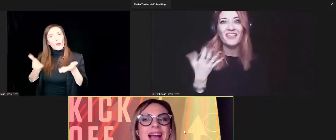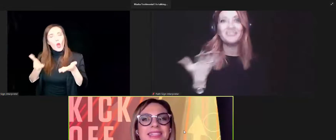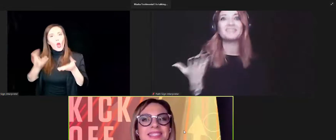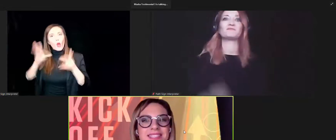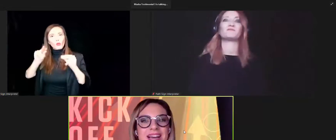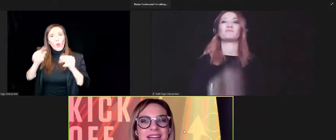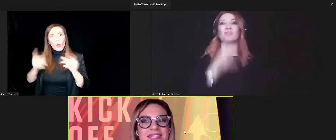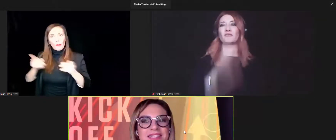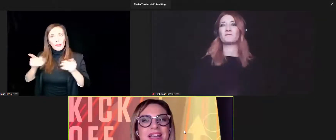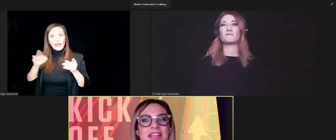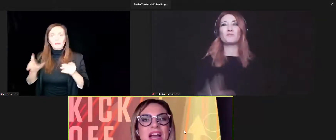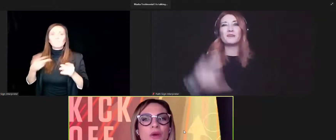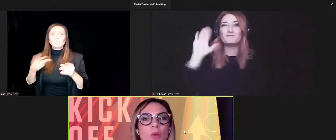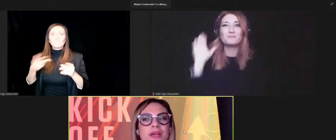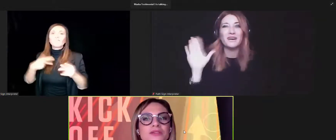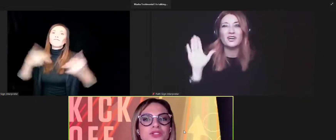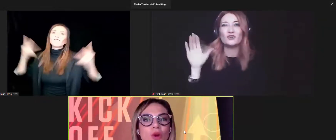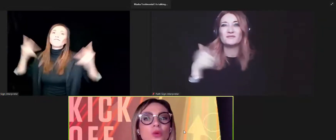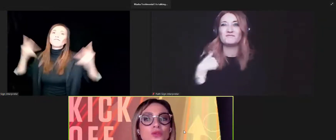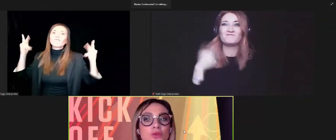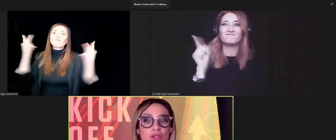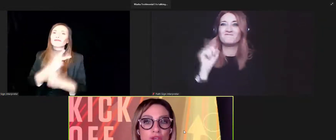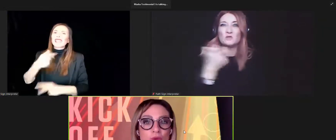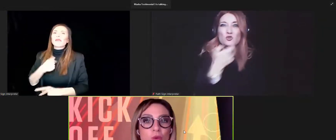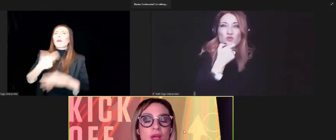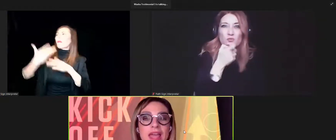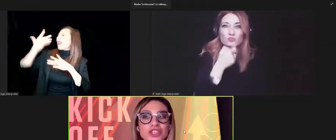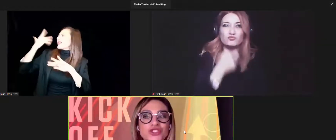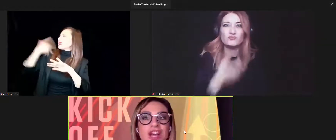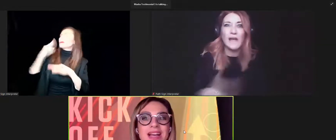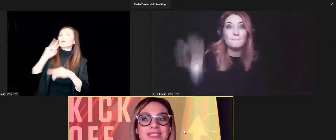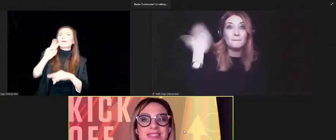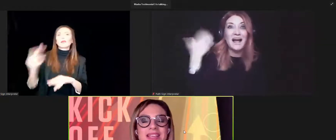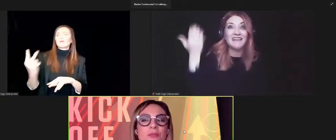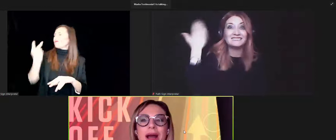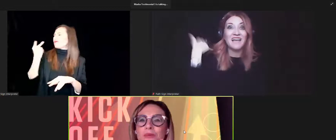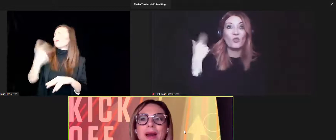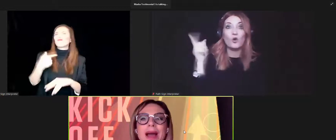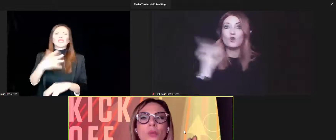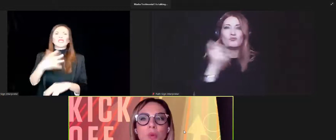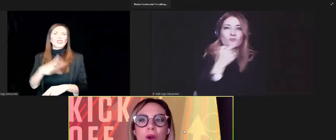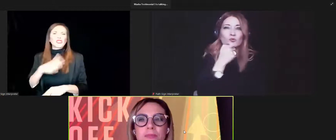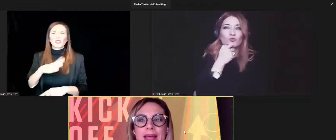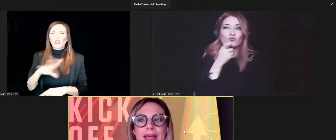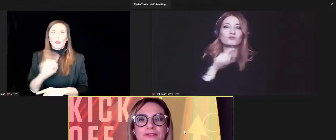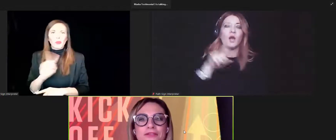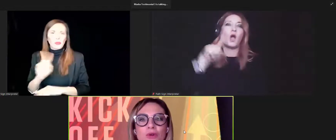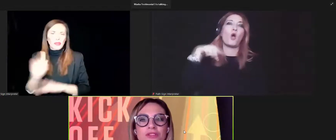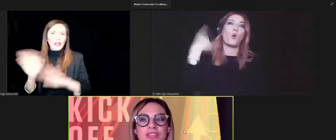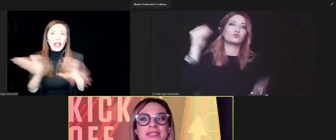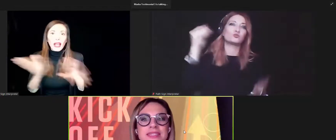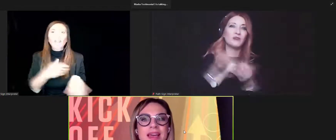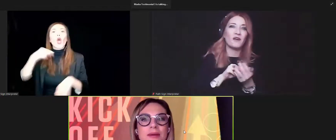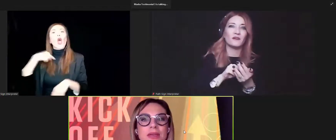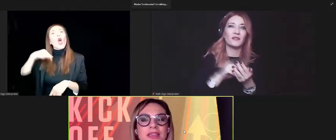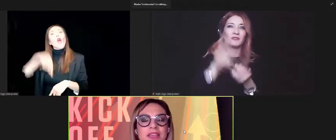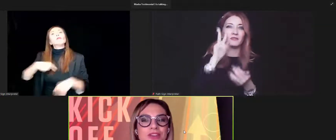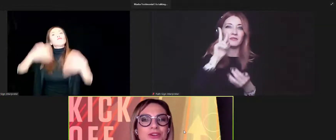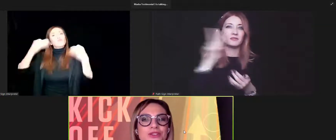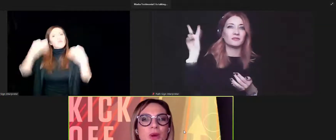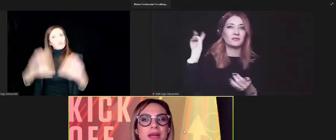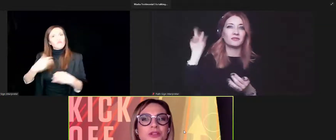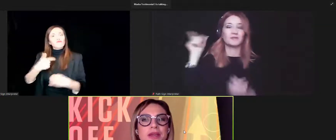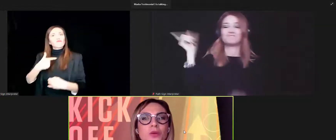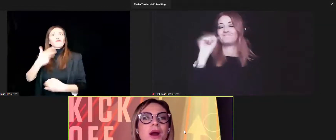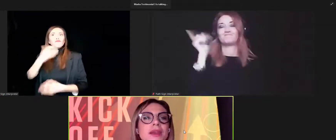today I decided that I will talk to you just about my work plan for this coming